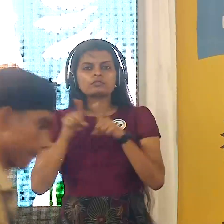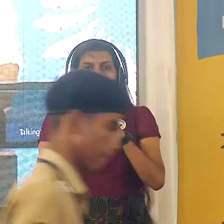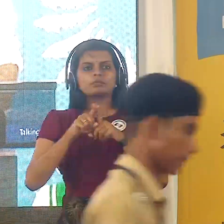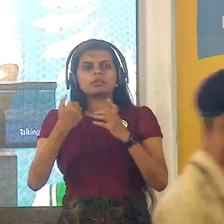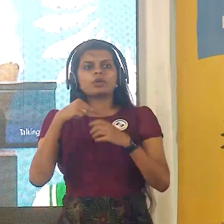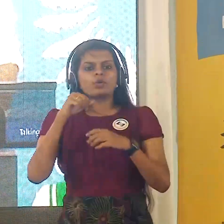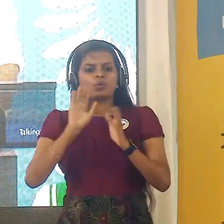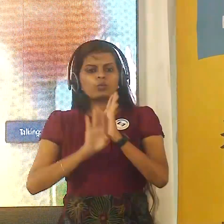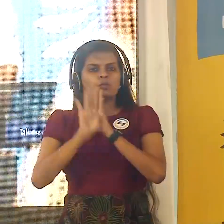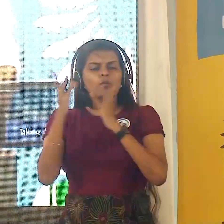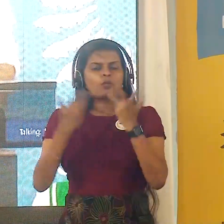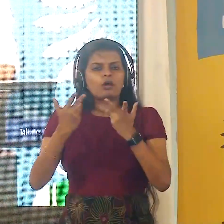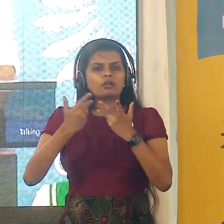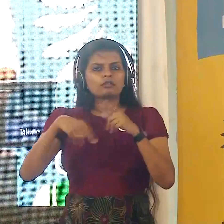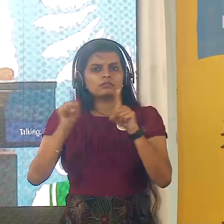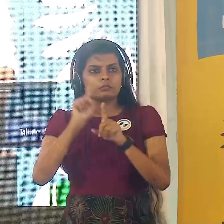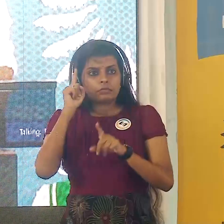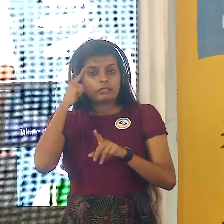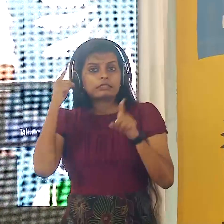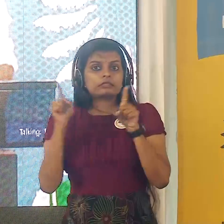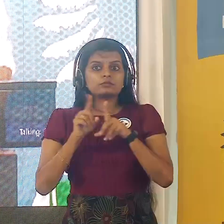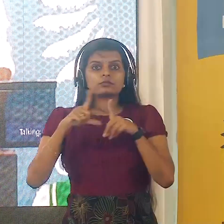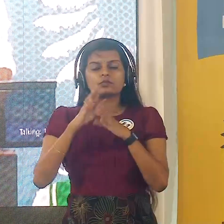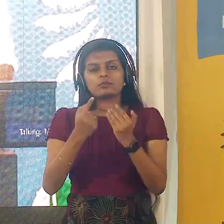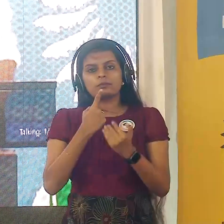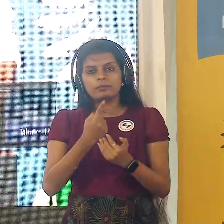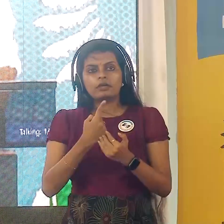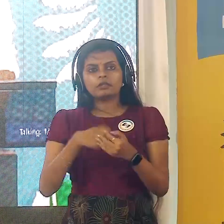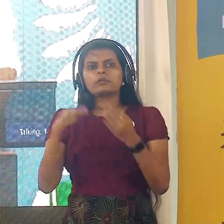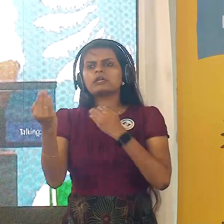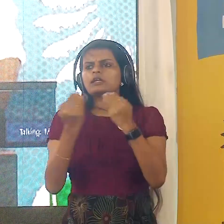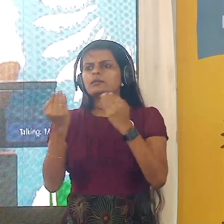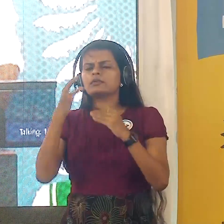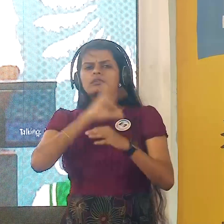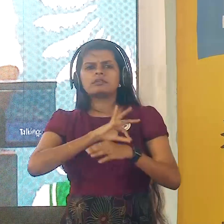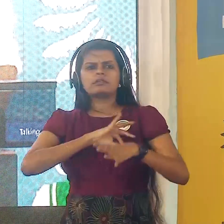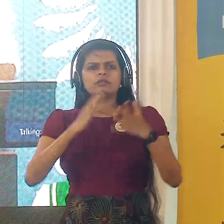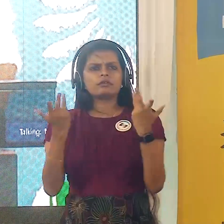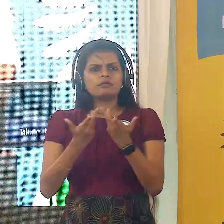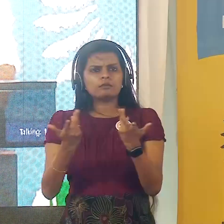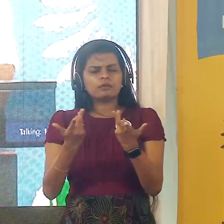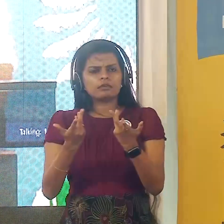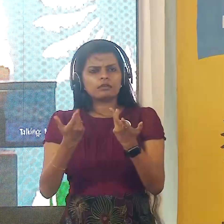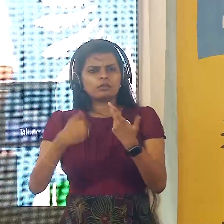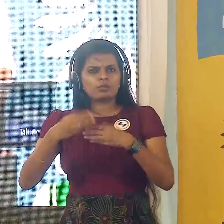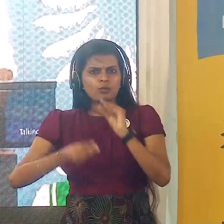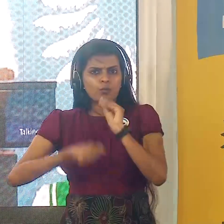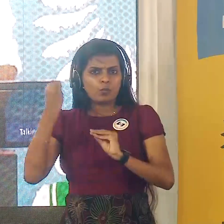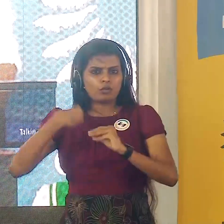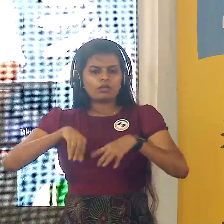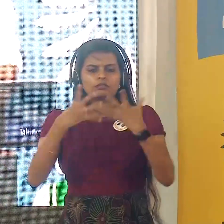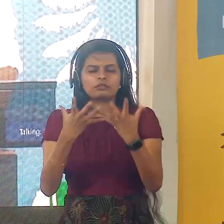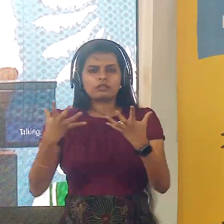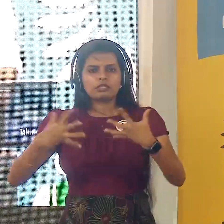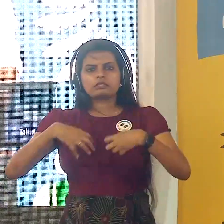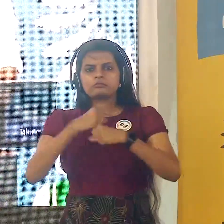realizing growth. There, what I again related to the comparative advantage of the state, which is again not so much in commodity